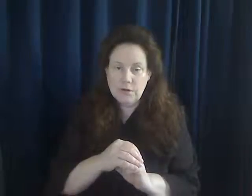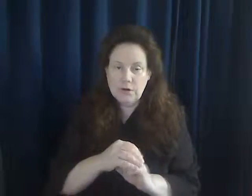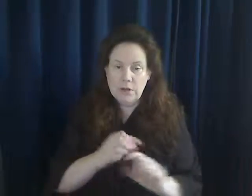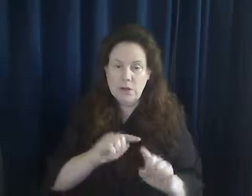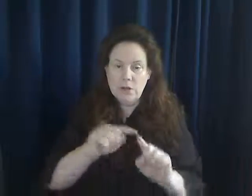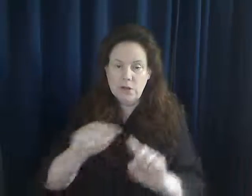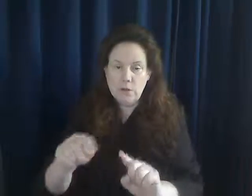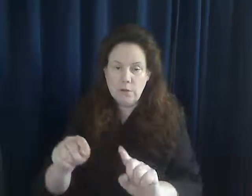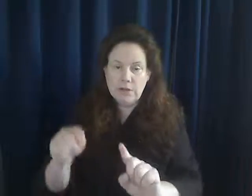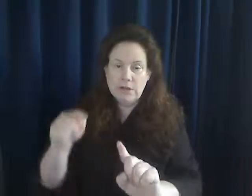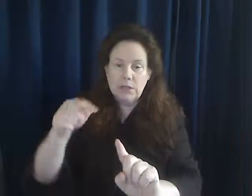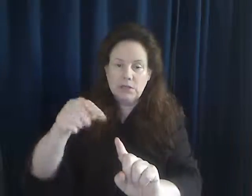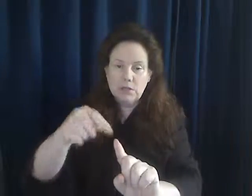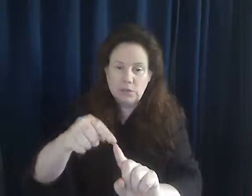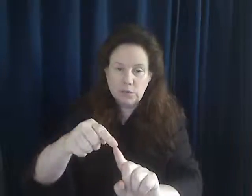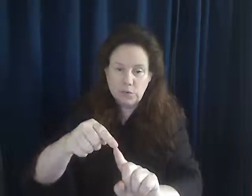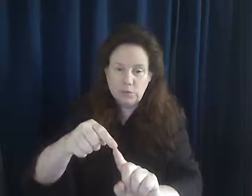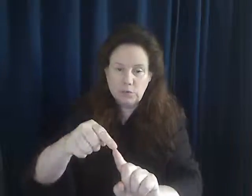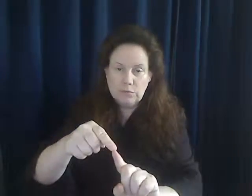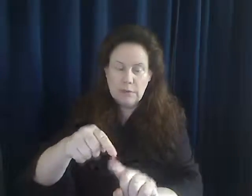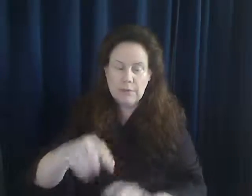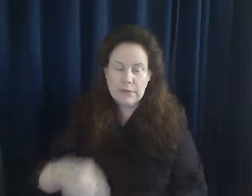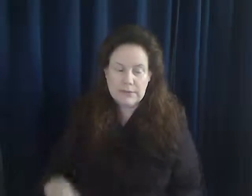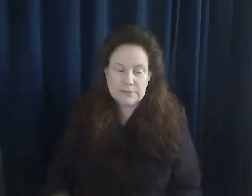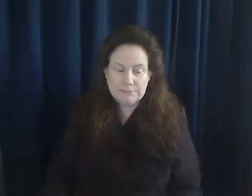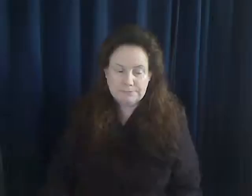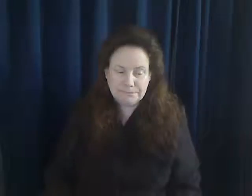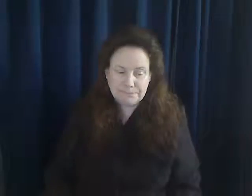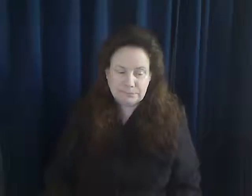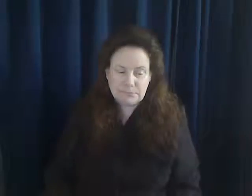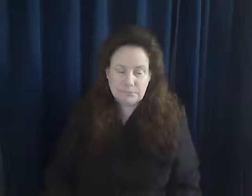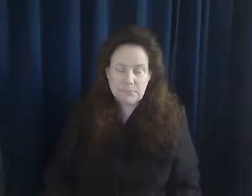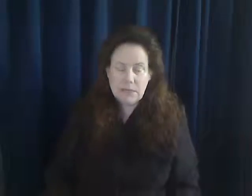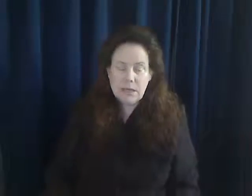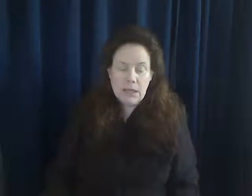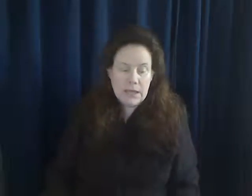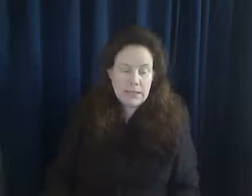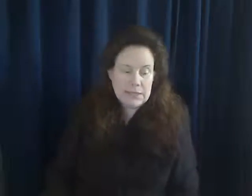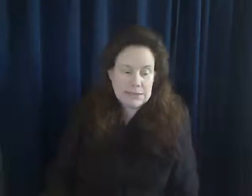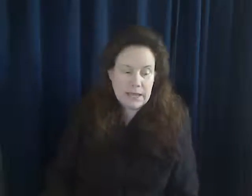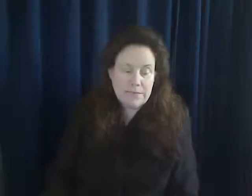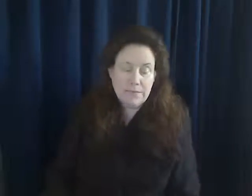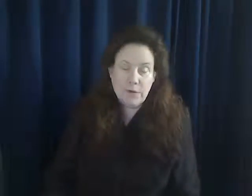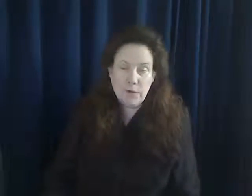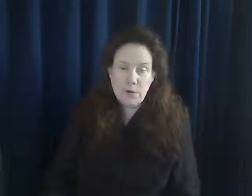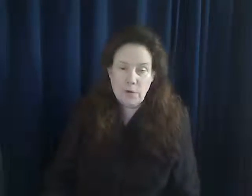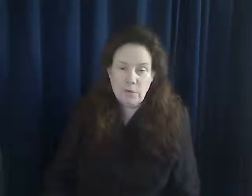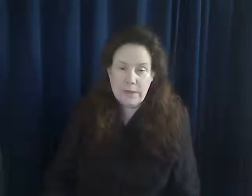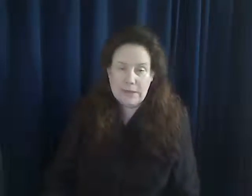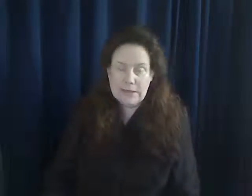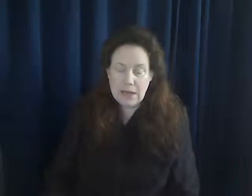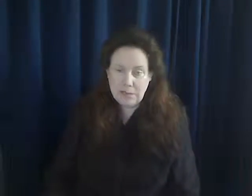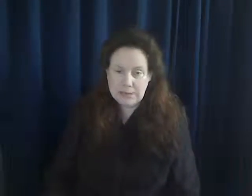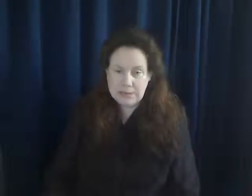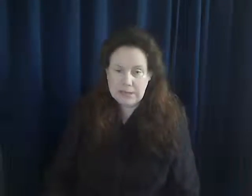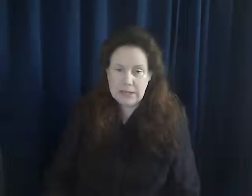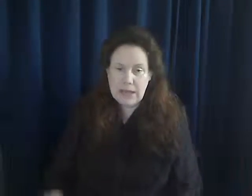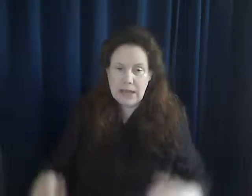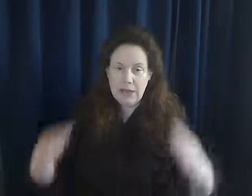for going to a place. The sign for home and house.